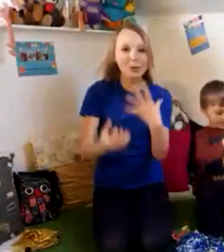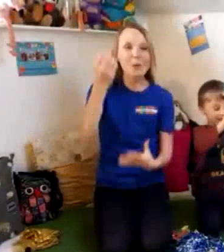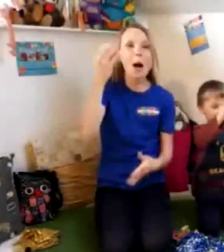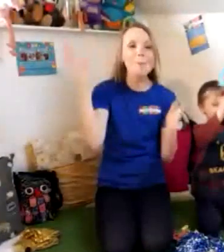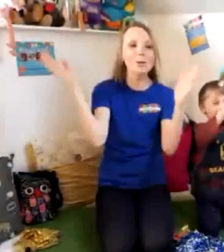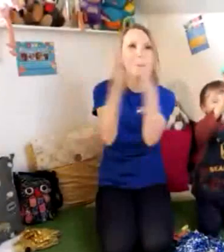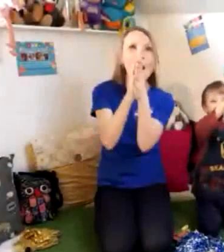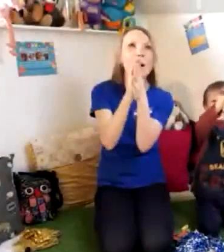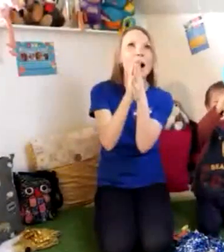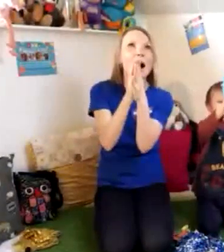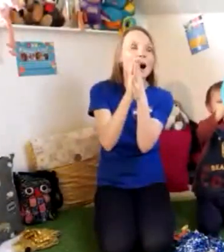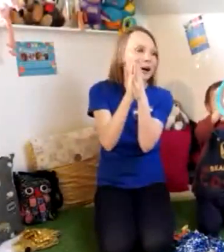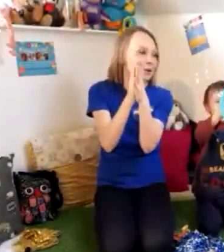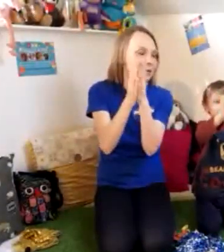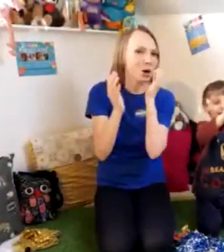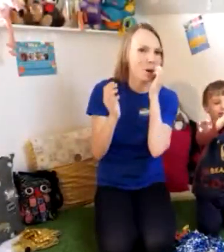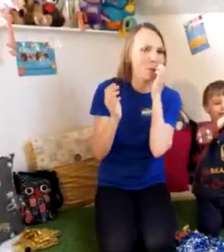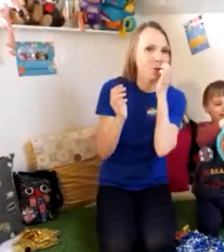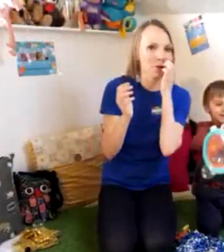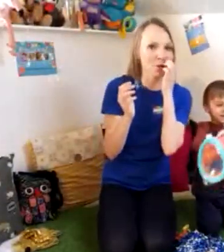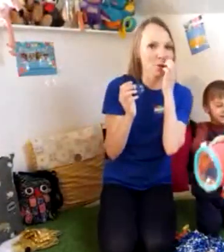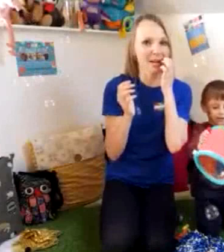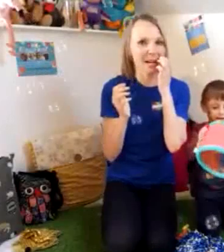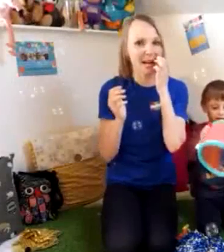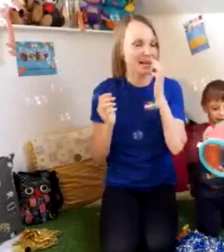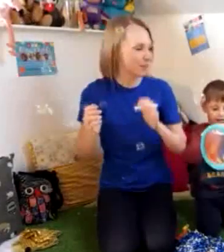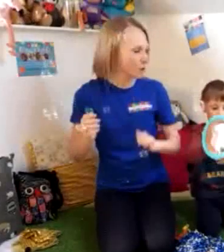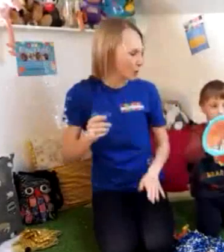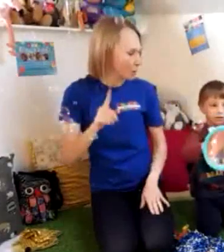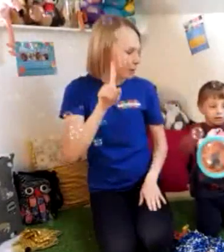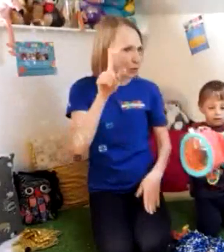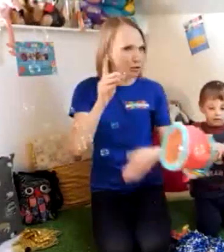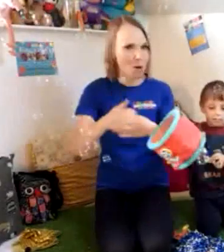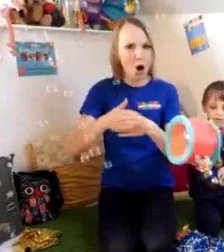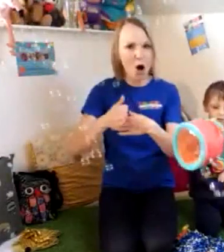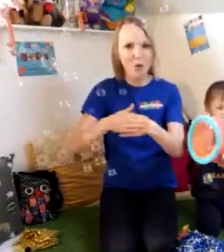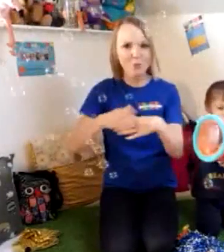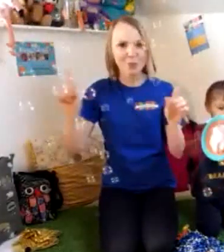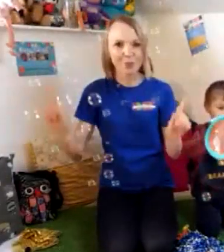bubbles, bubbles, bubbles, pop! Our bubbles, are we ready? Should we do it once more?